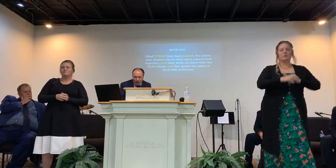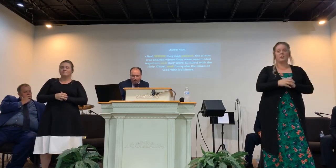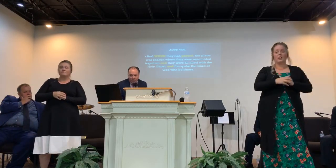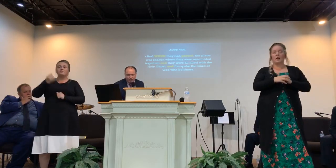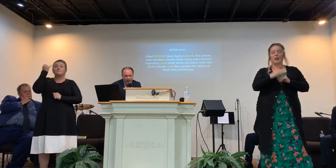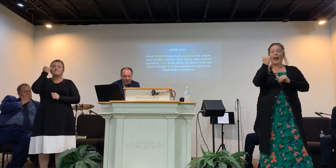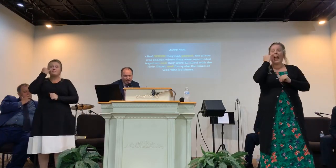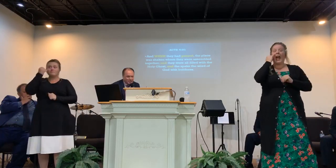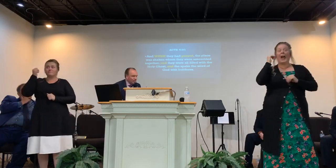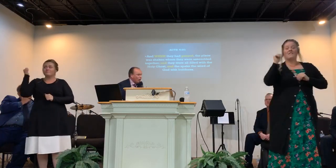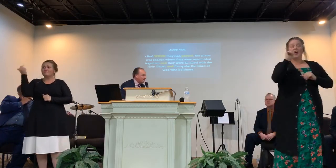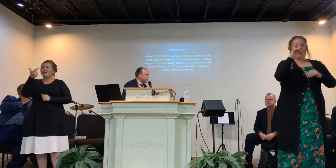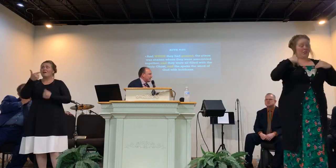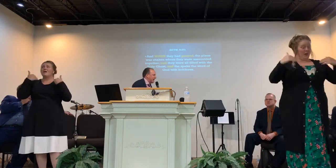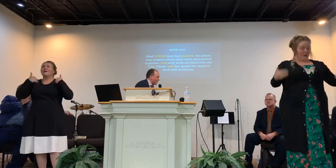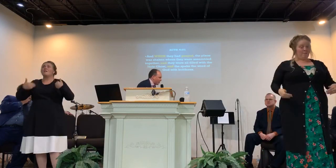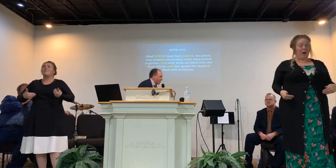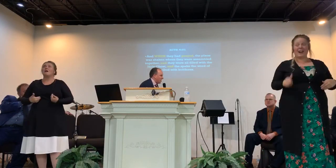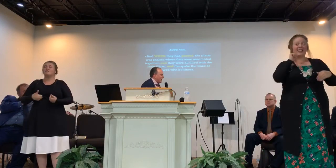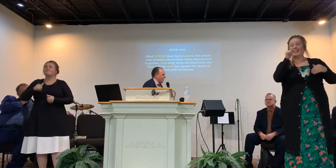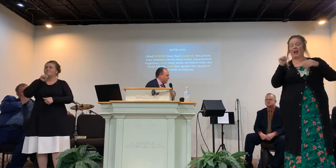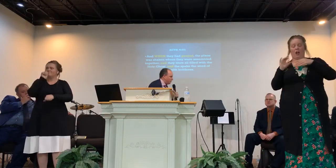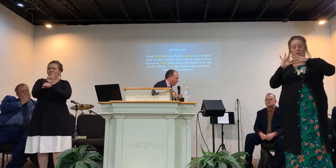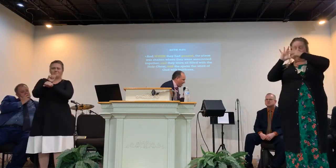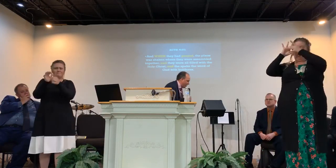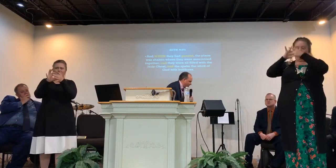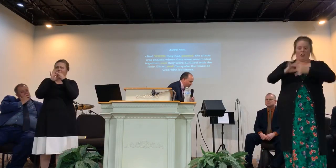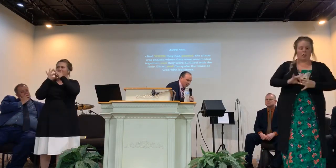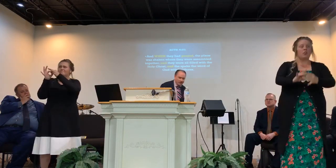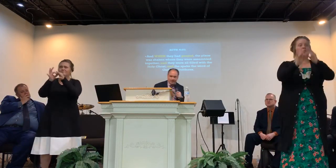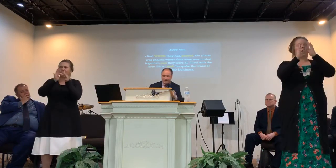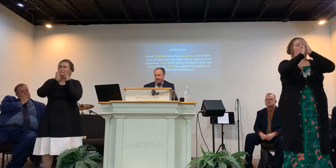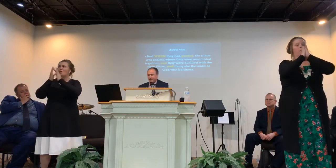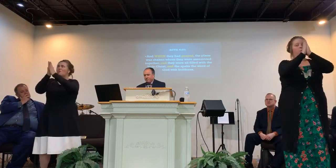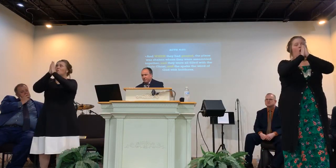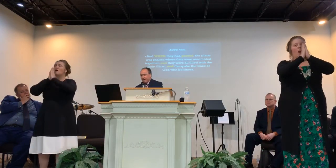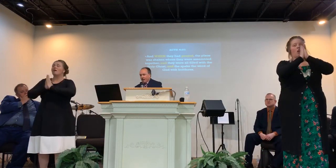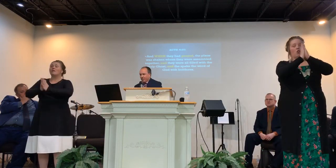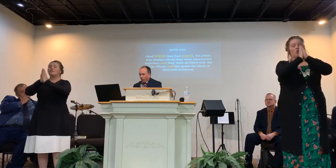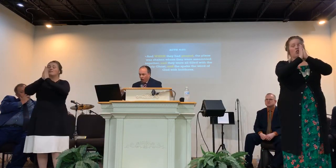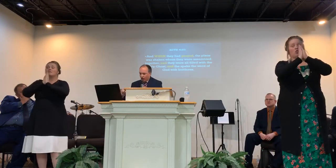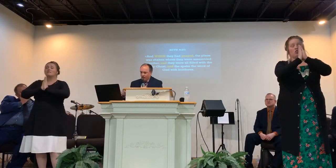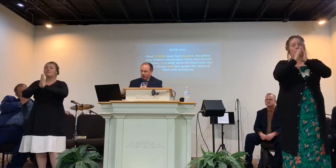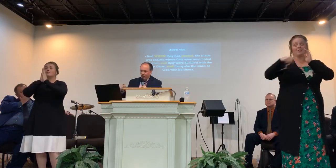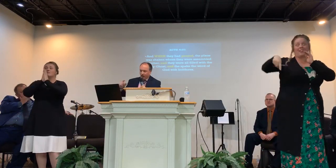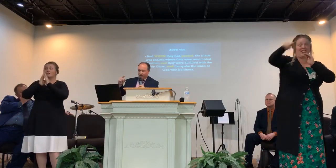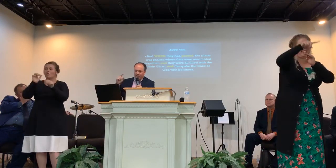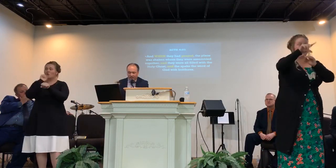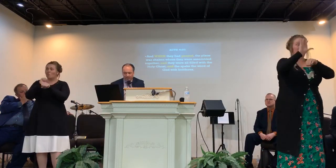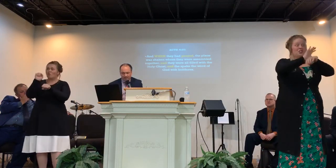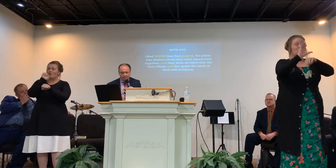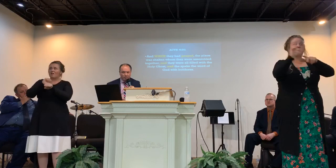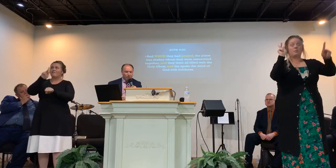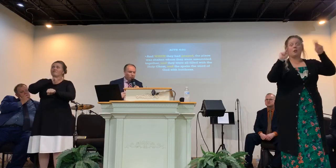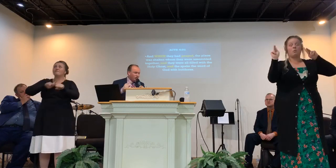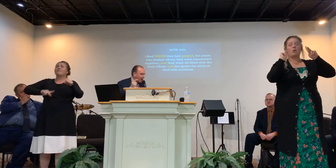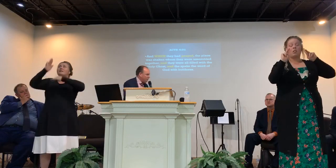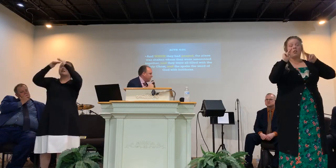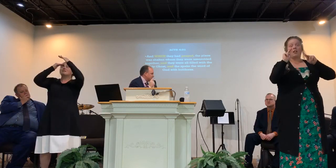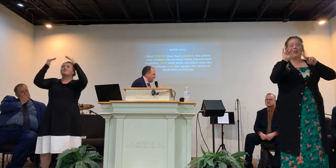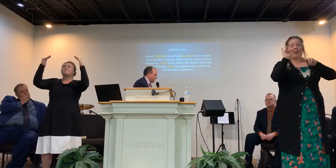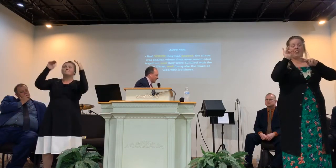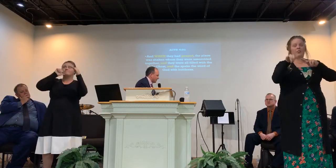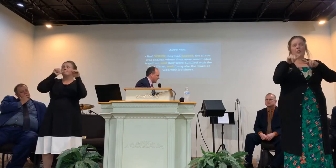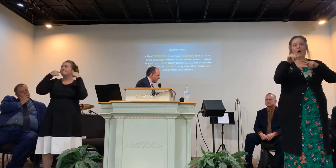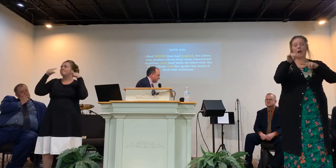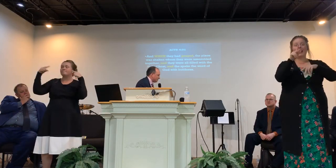If all of the body isn't working together in prayer, the work of the kingdom will not